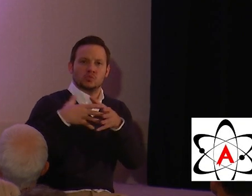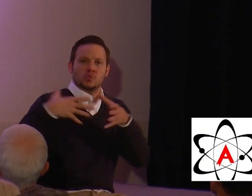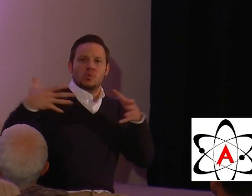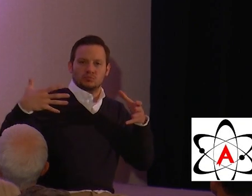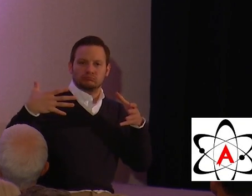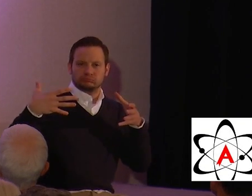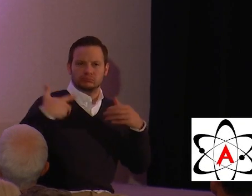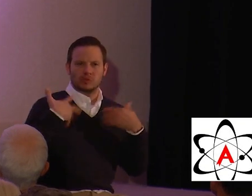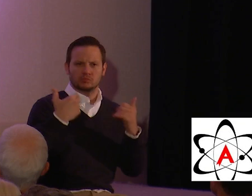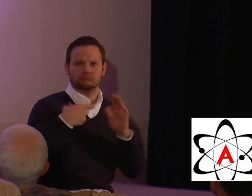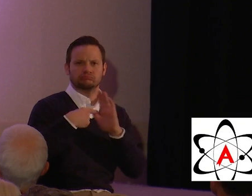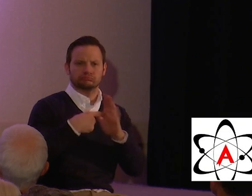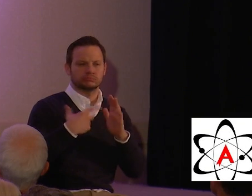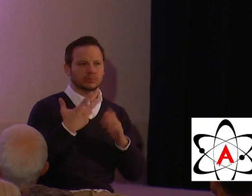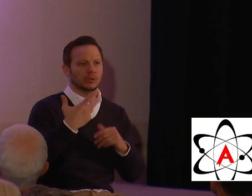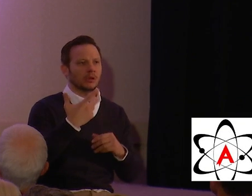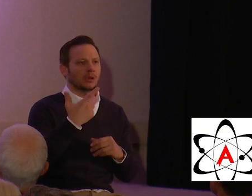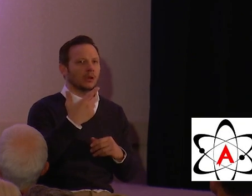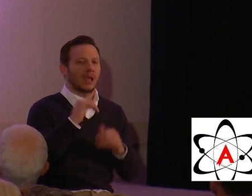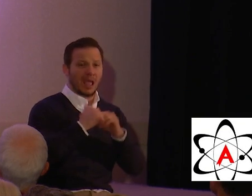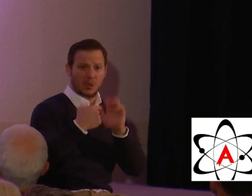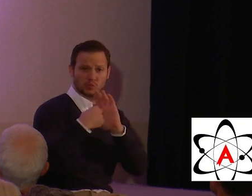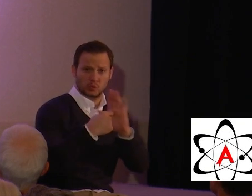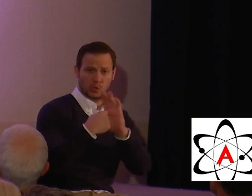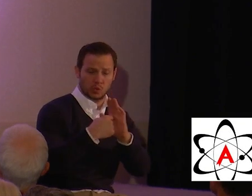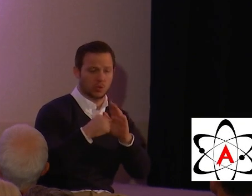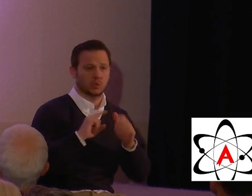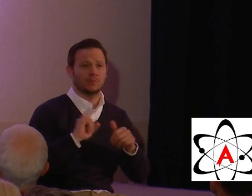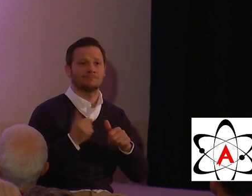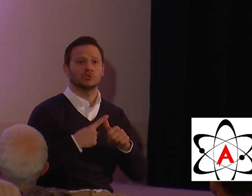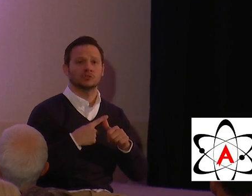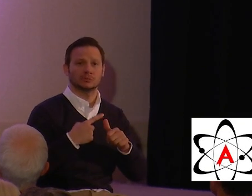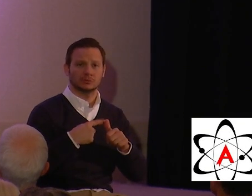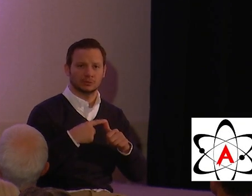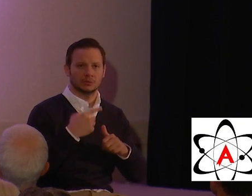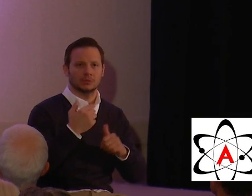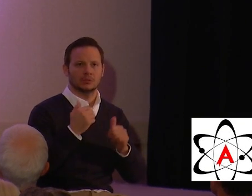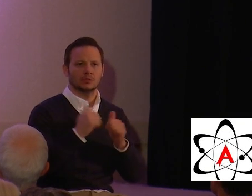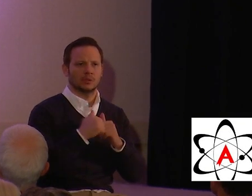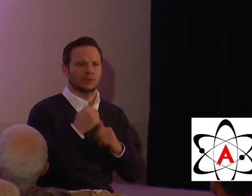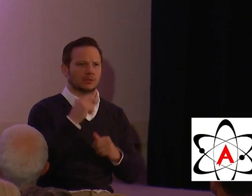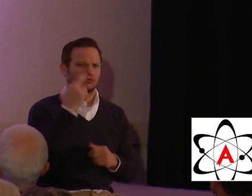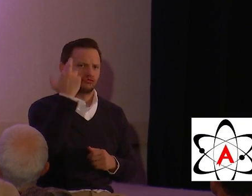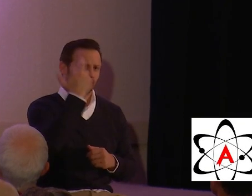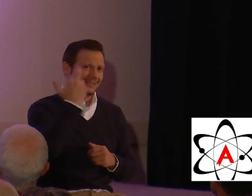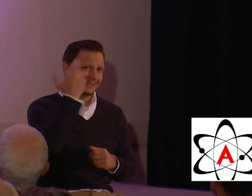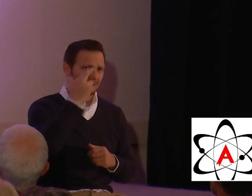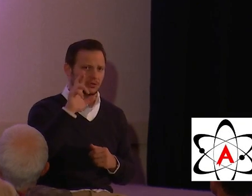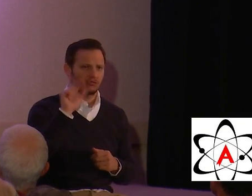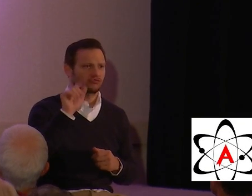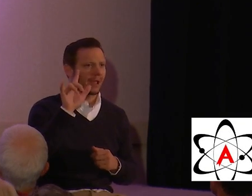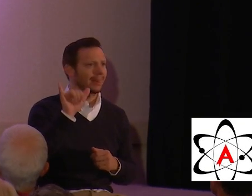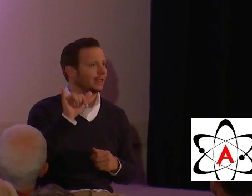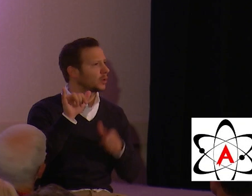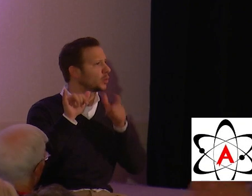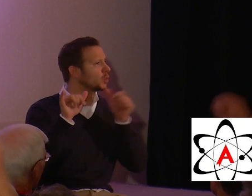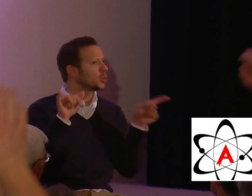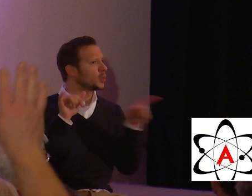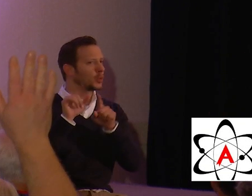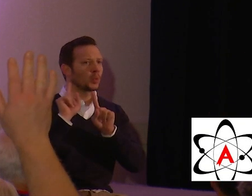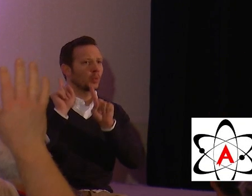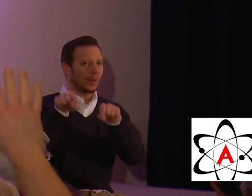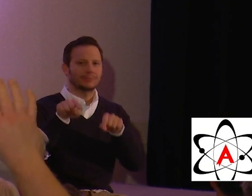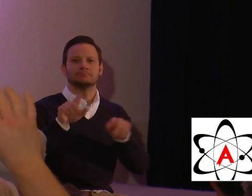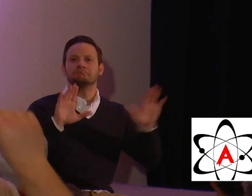because there's a bunch of different ways that I'm going to show it to you. The first way I'm going to show it to you is with the Reason Rally. Now, was anybody at the Reason Rally?